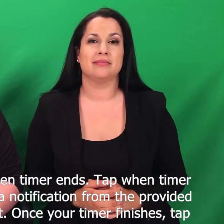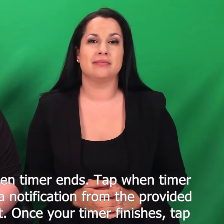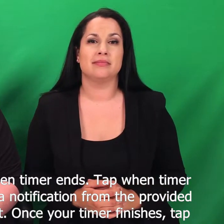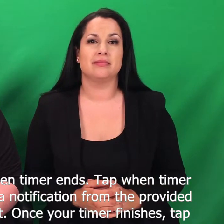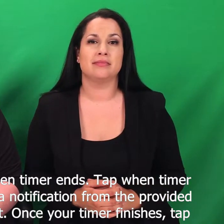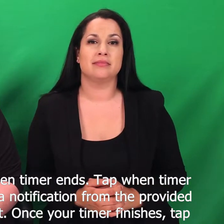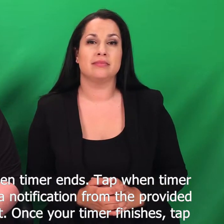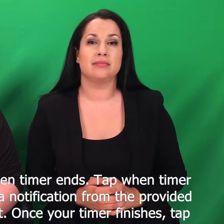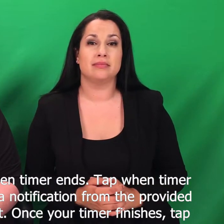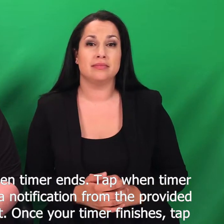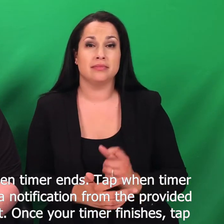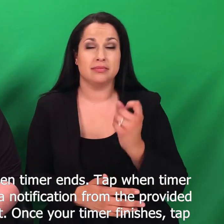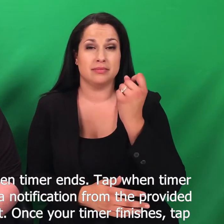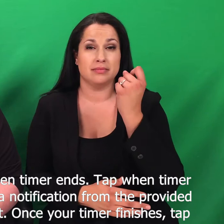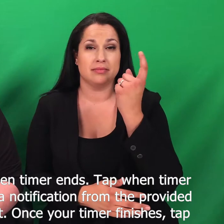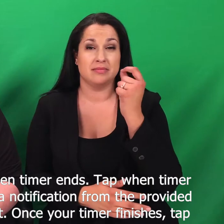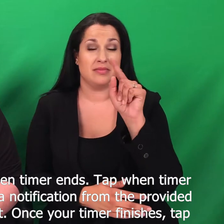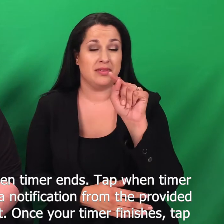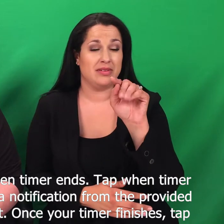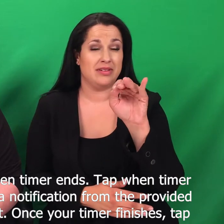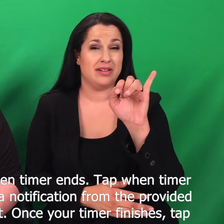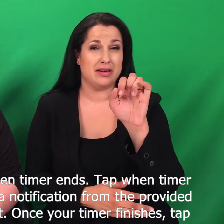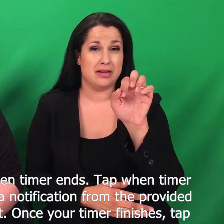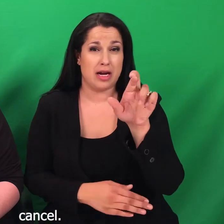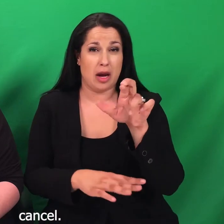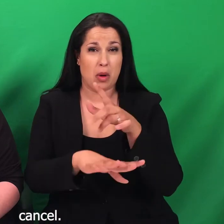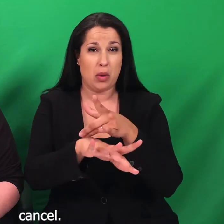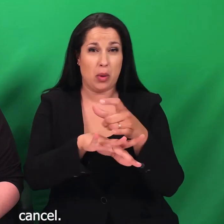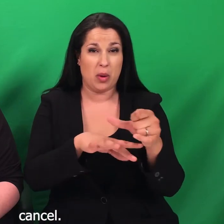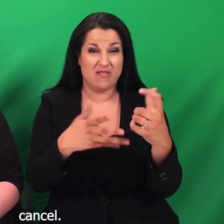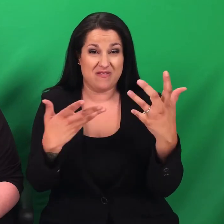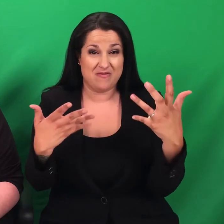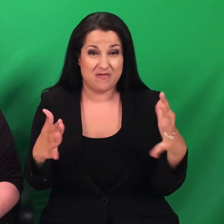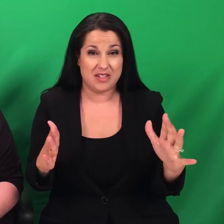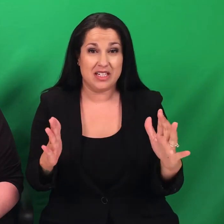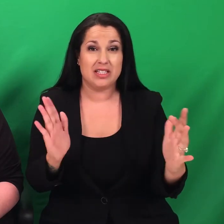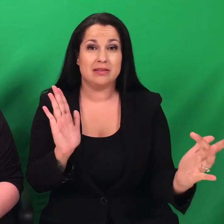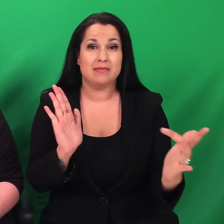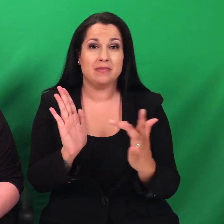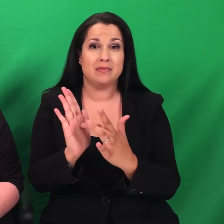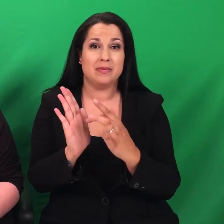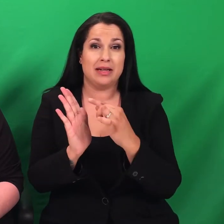Once your timer finishes, tap Cancel.